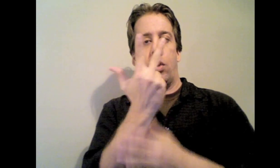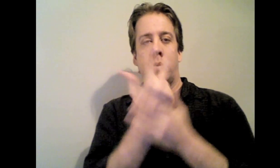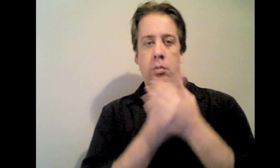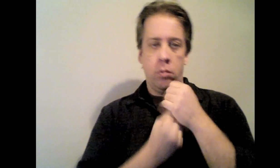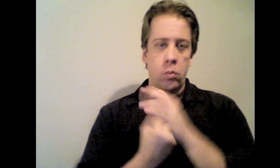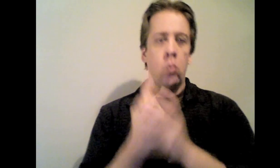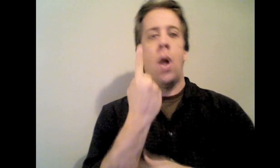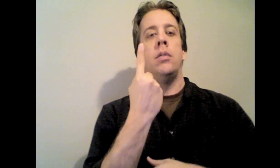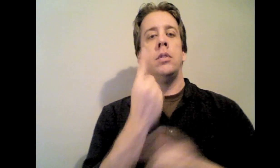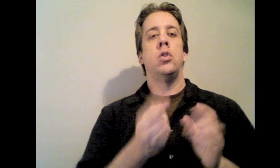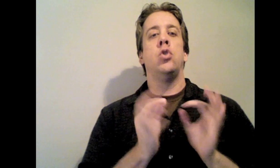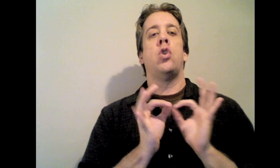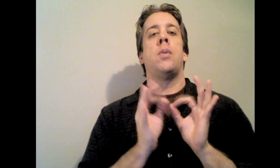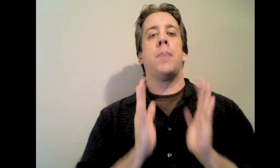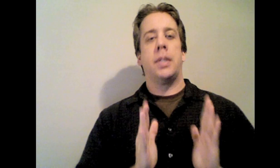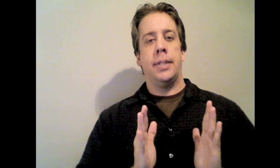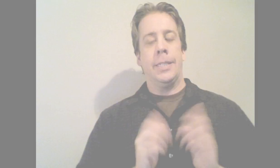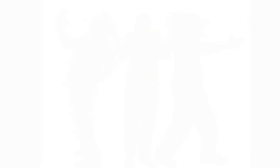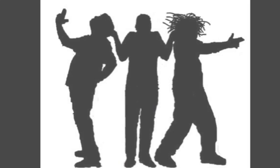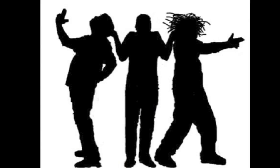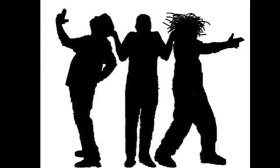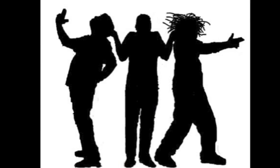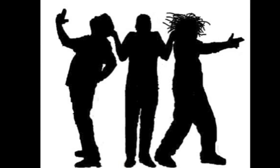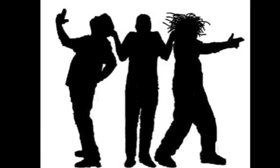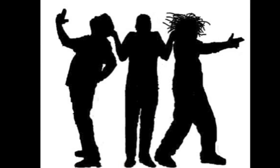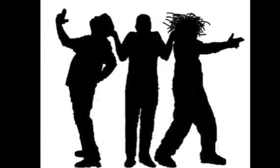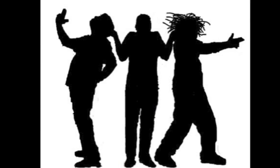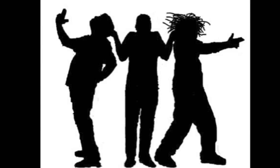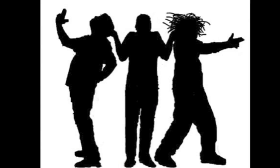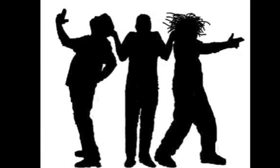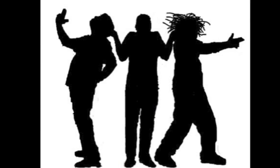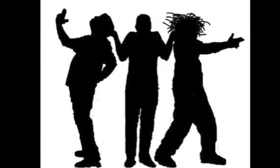would pick one who represents all three.